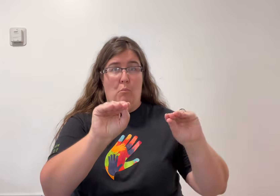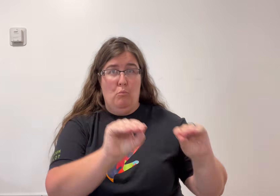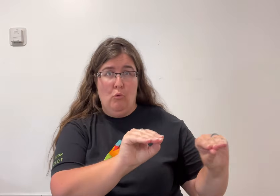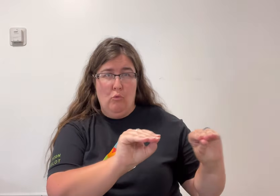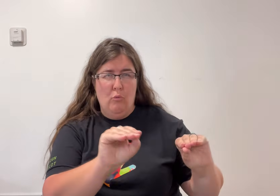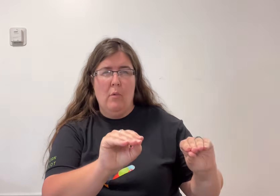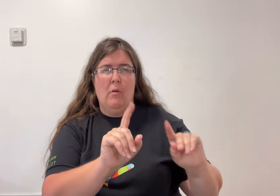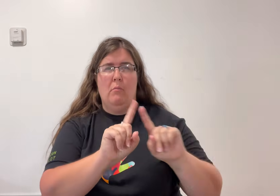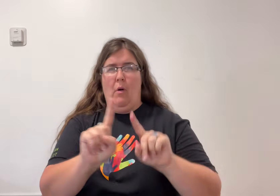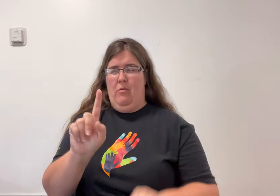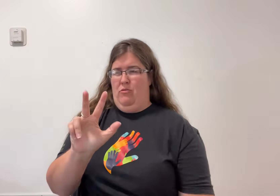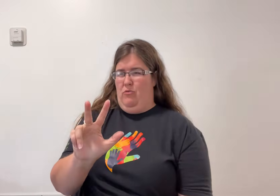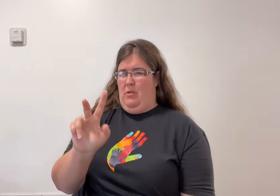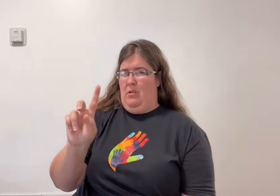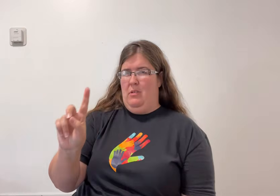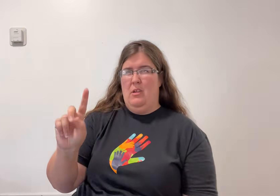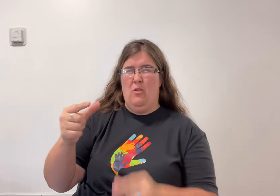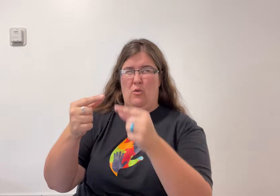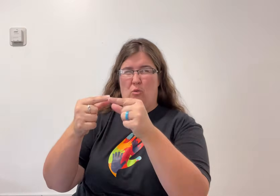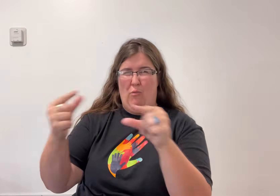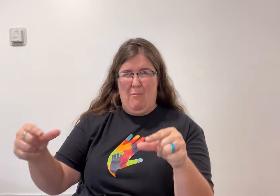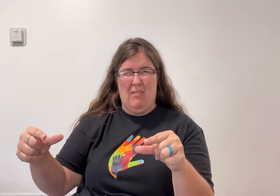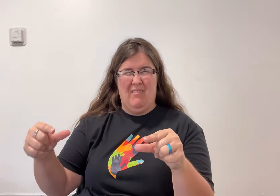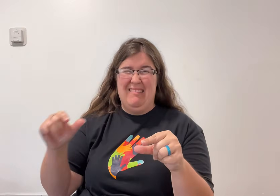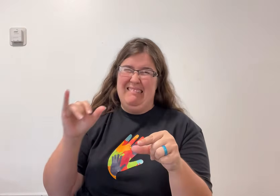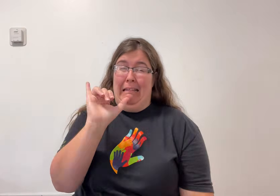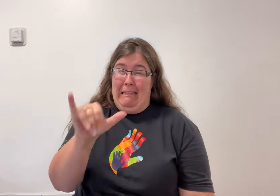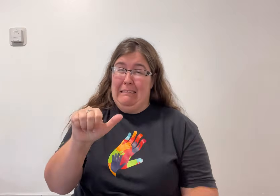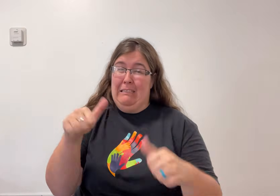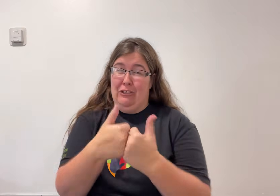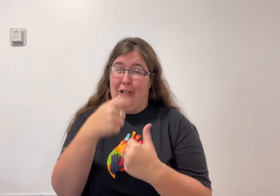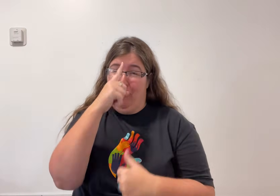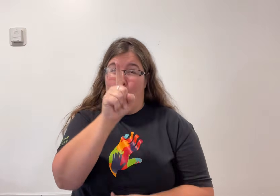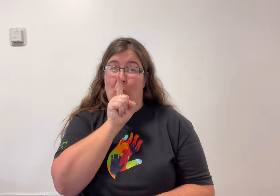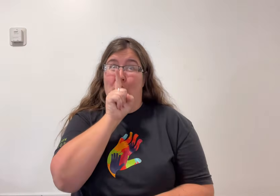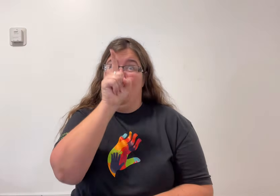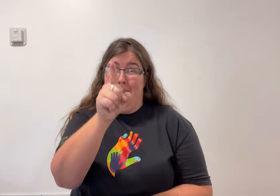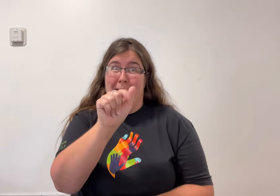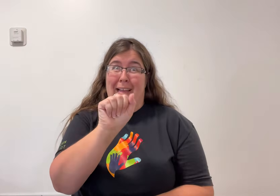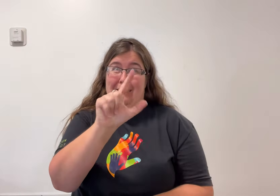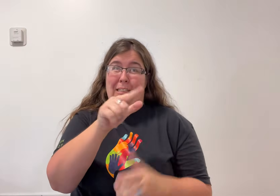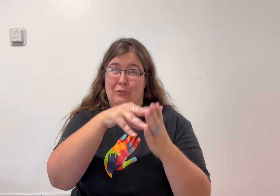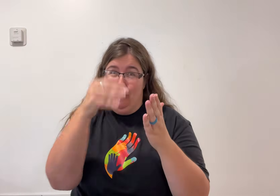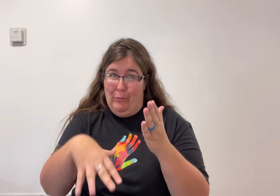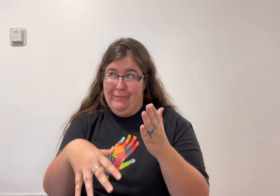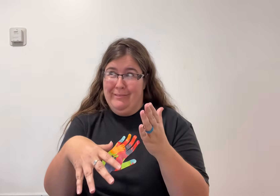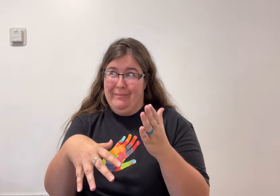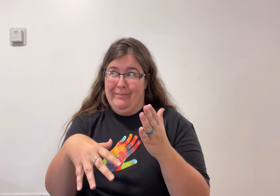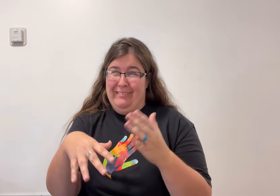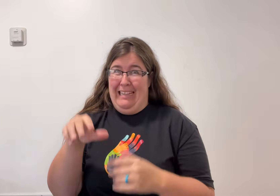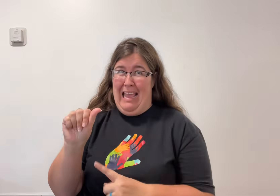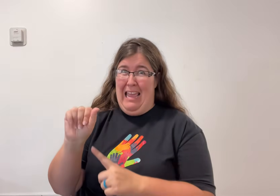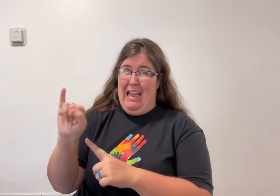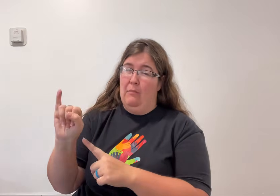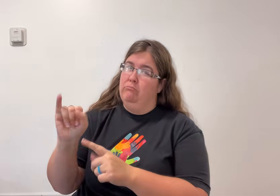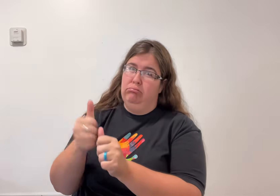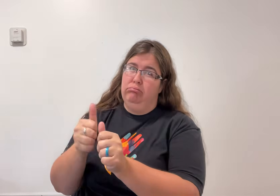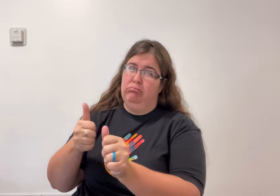3D movements, but even their grammar is 3D, which is a huge challenge for living, breathing ASL students, let alone